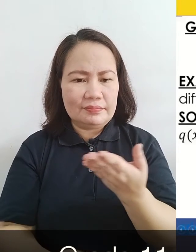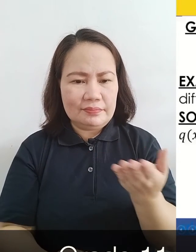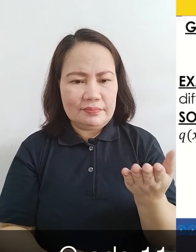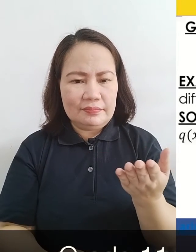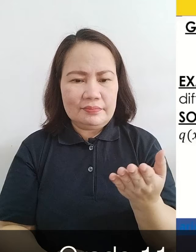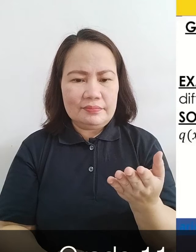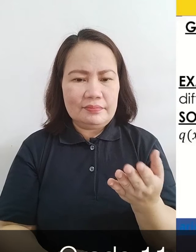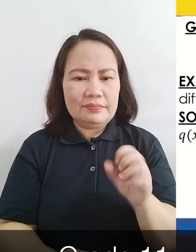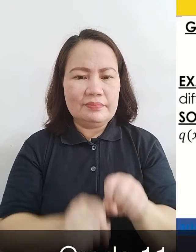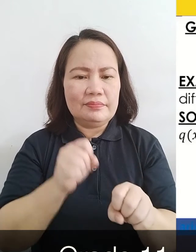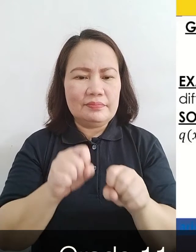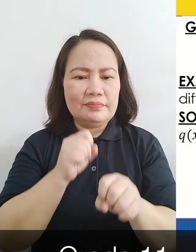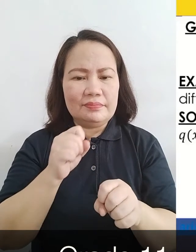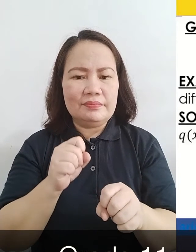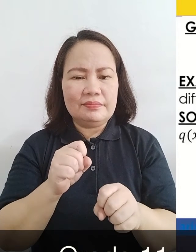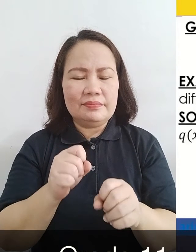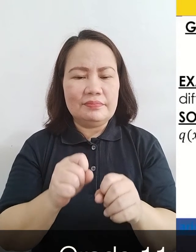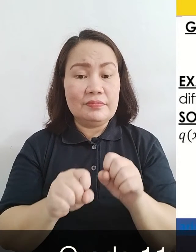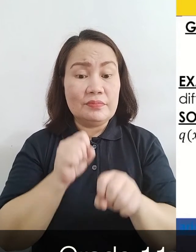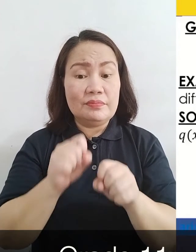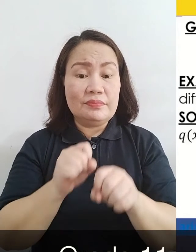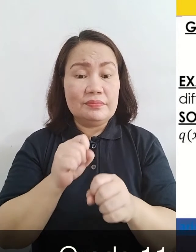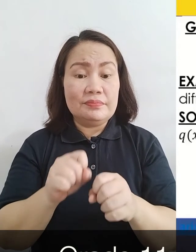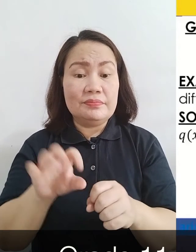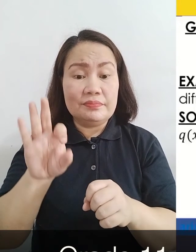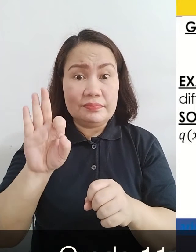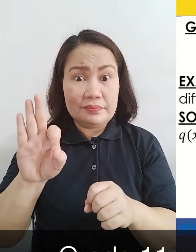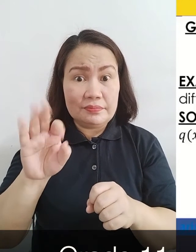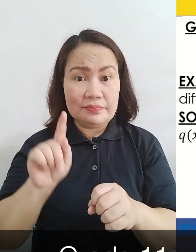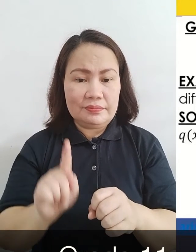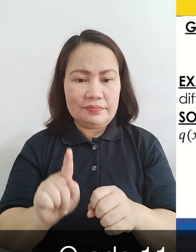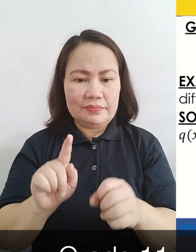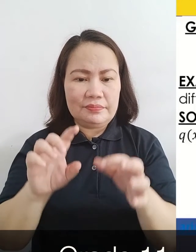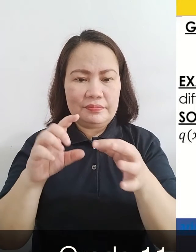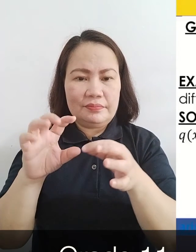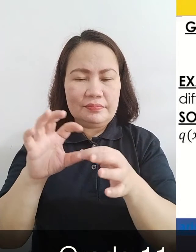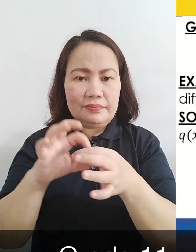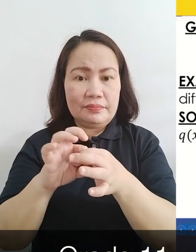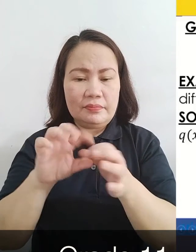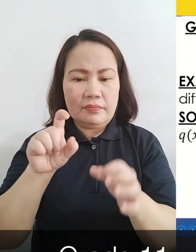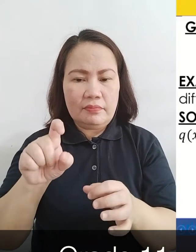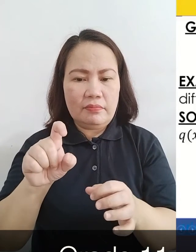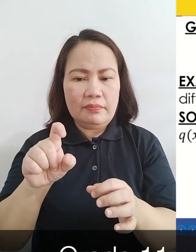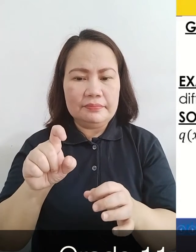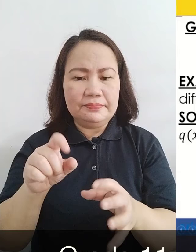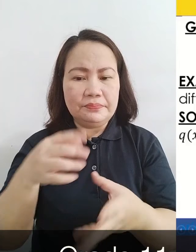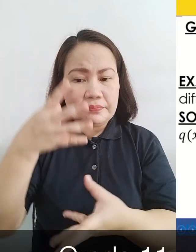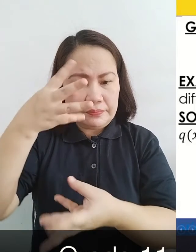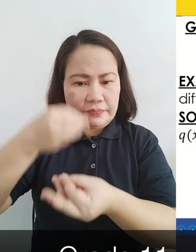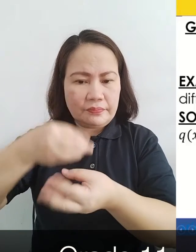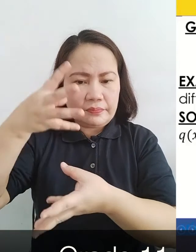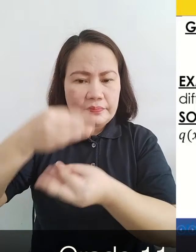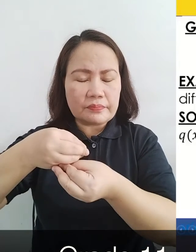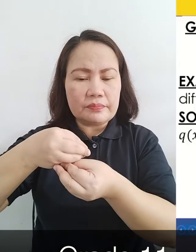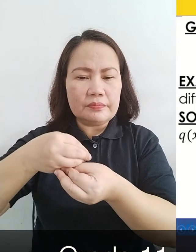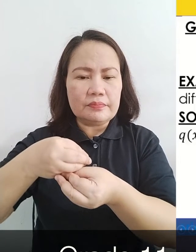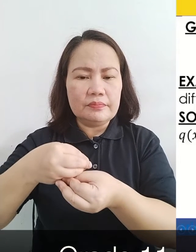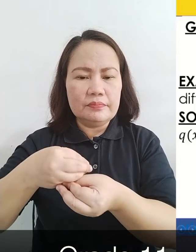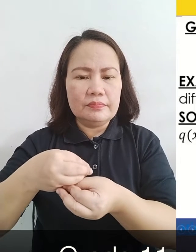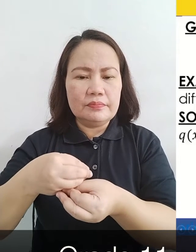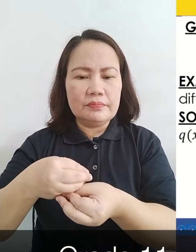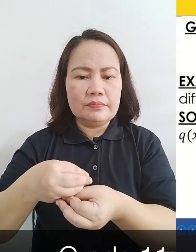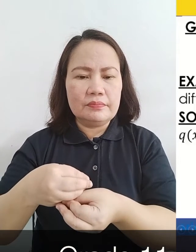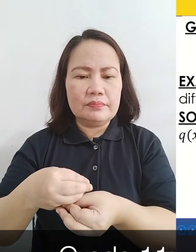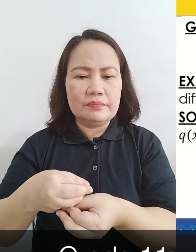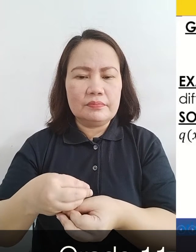therefore, f sub 1 of x is the sum of q of x